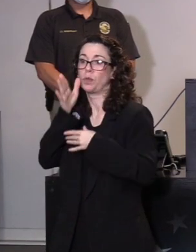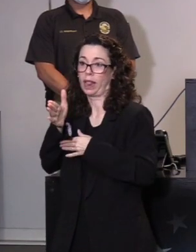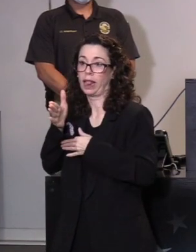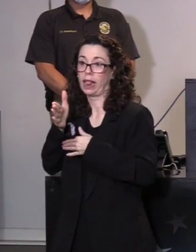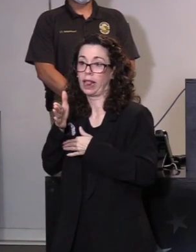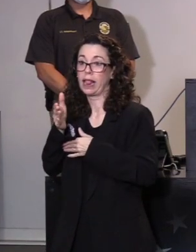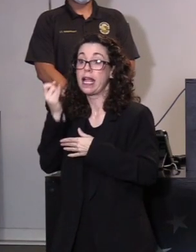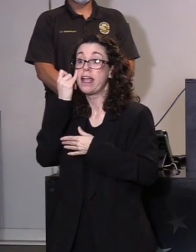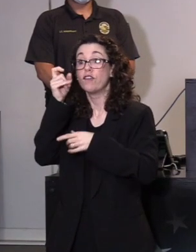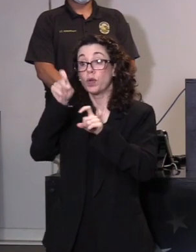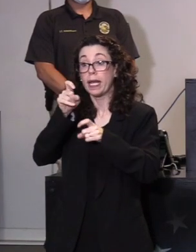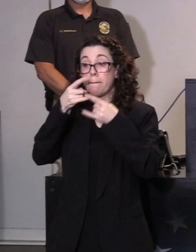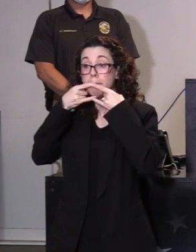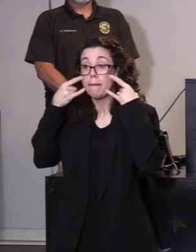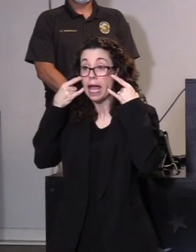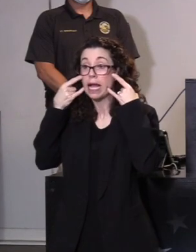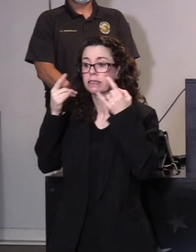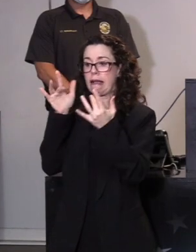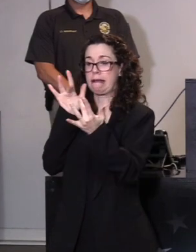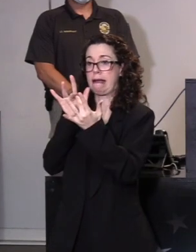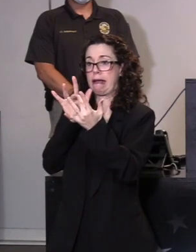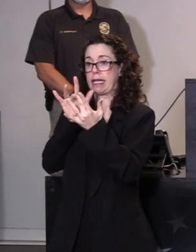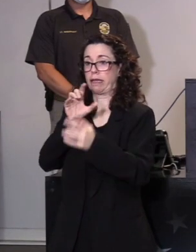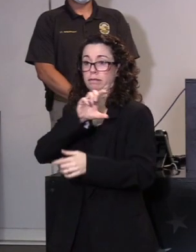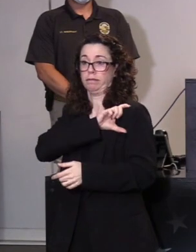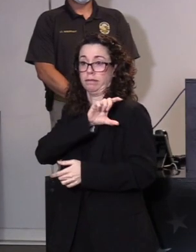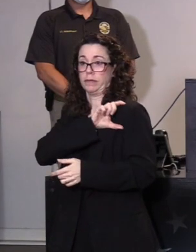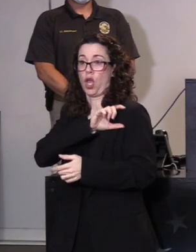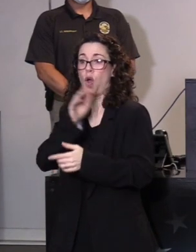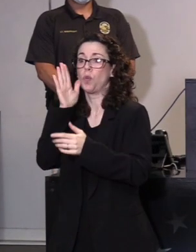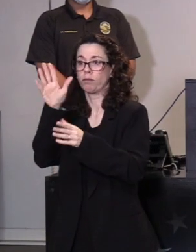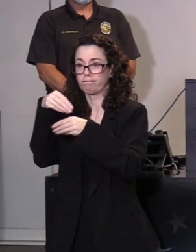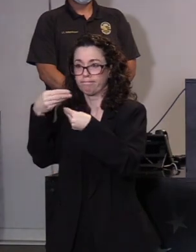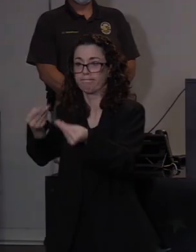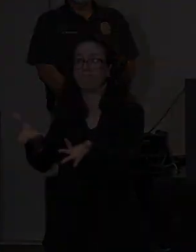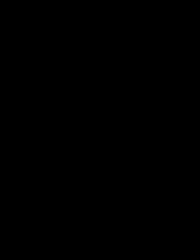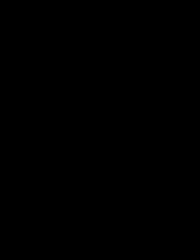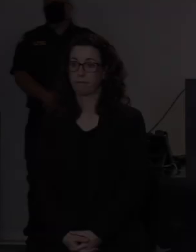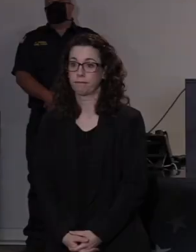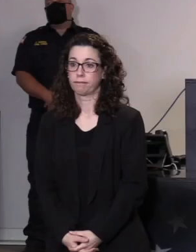of the deputies on patrol, and they will gladly give you a mask. Thank you.